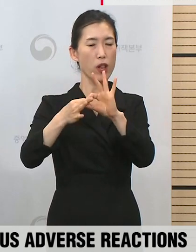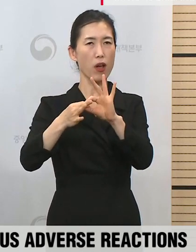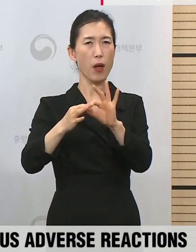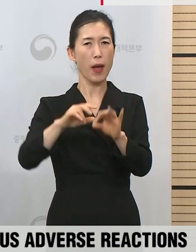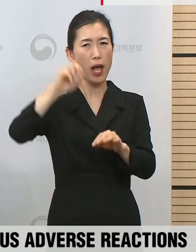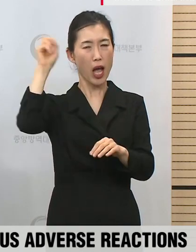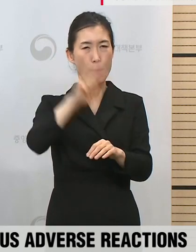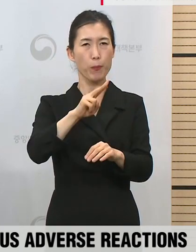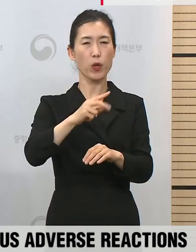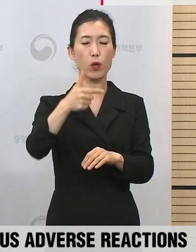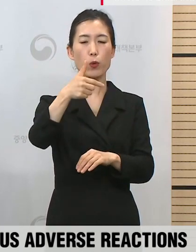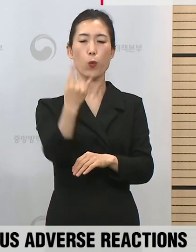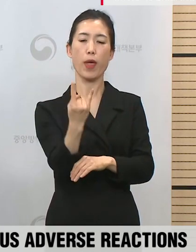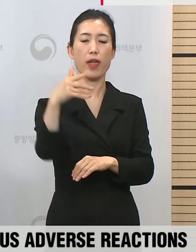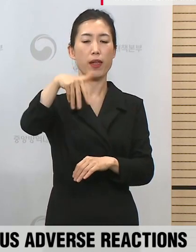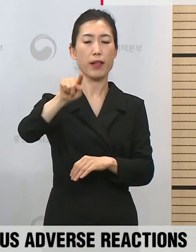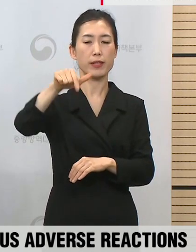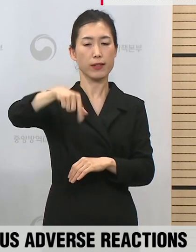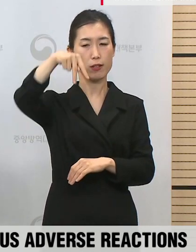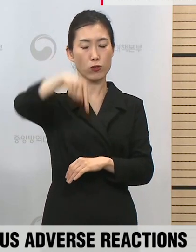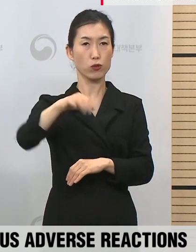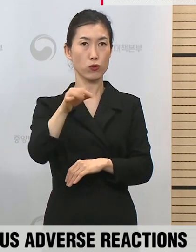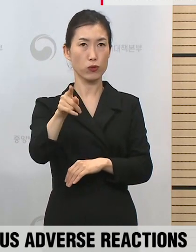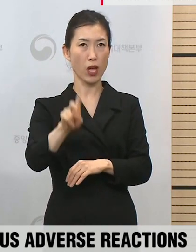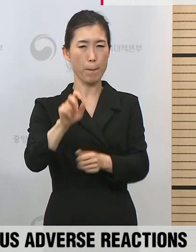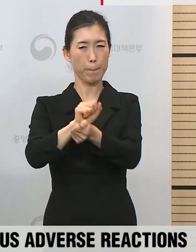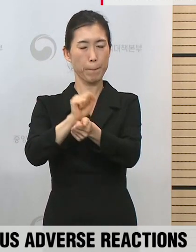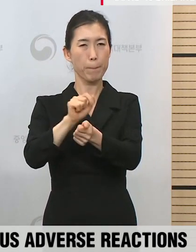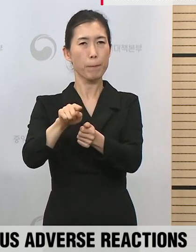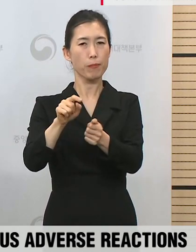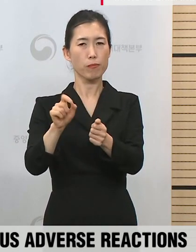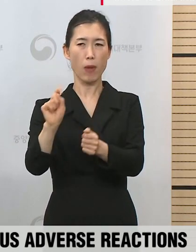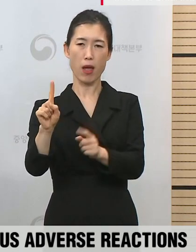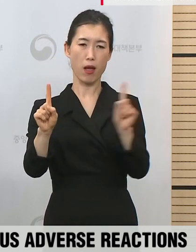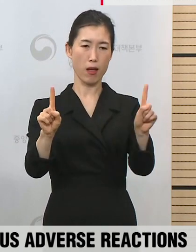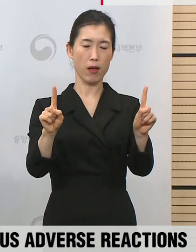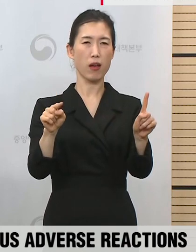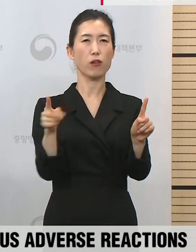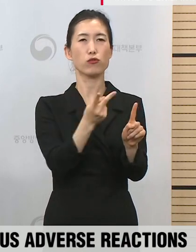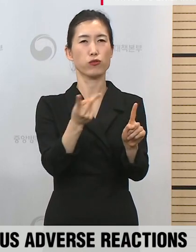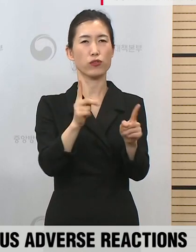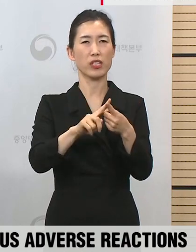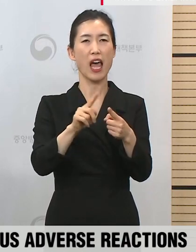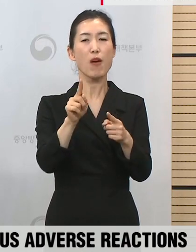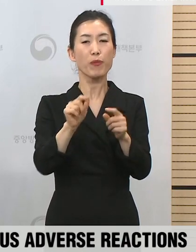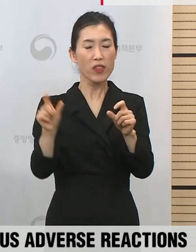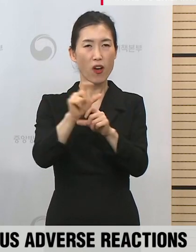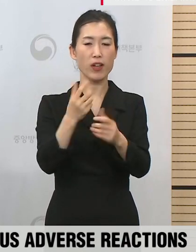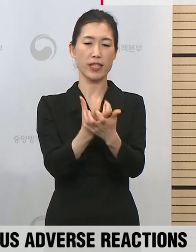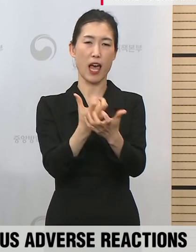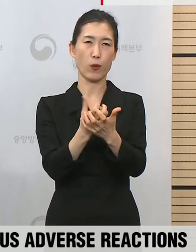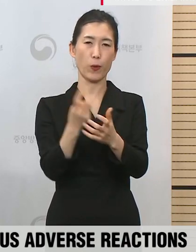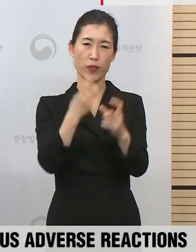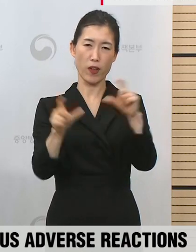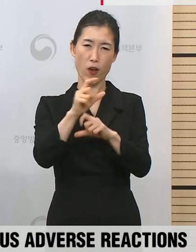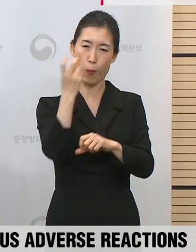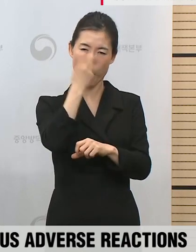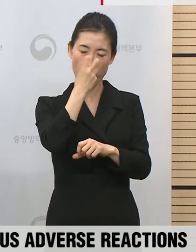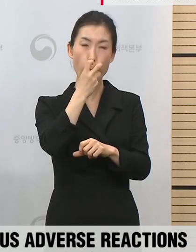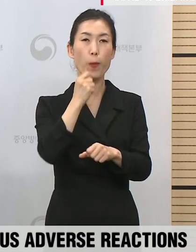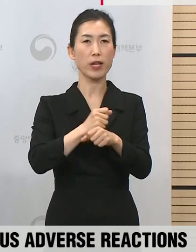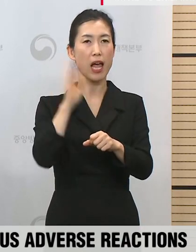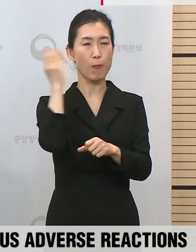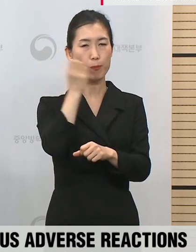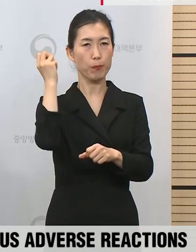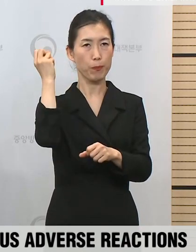were some neurotic illnesses as well. And as for these respective cases, we will be